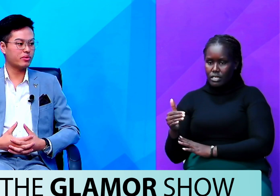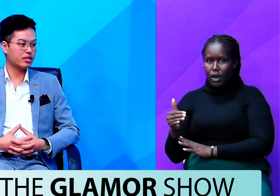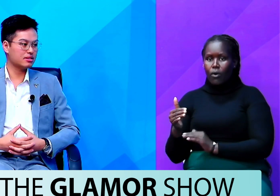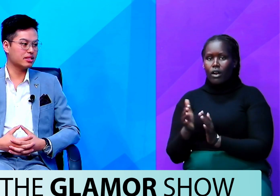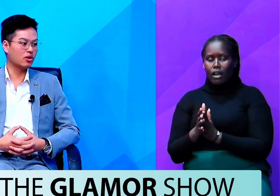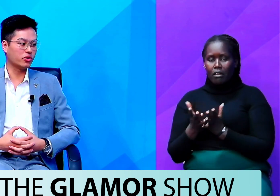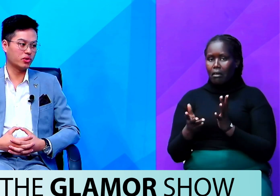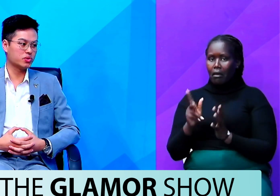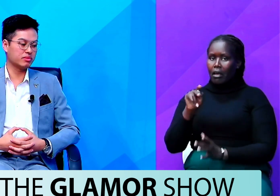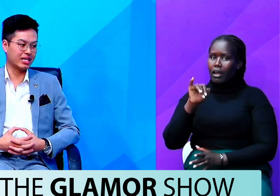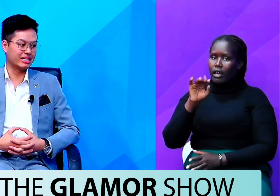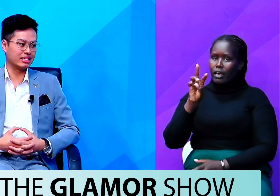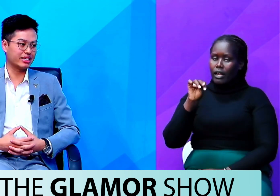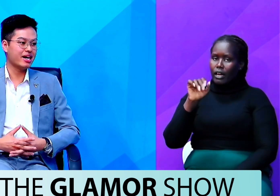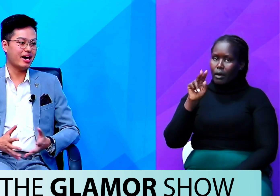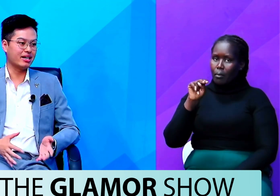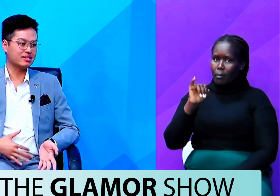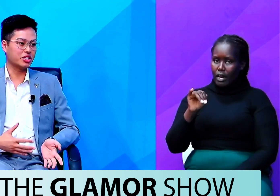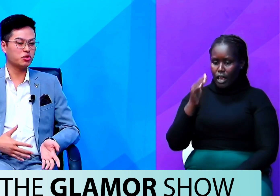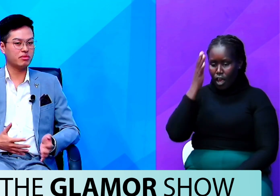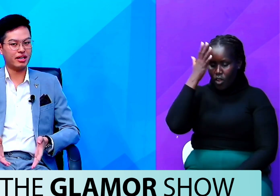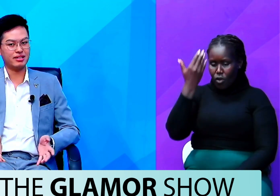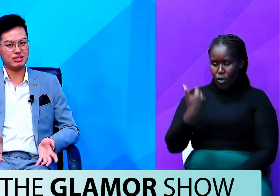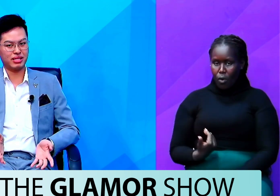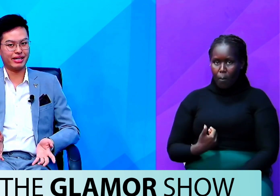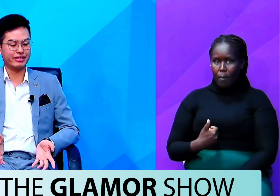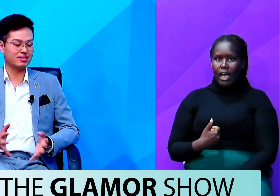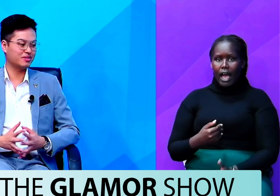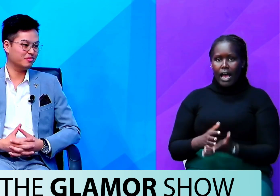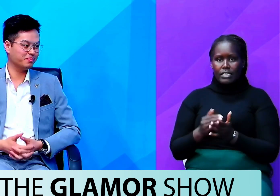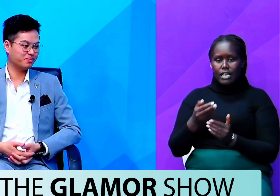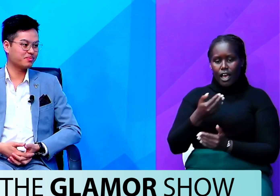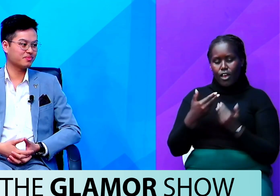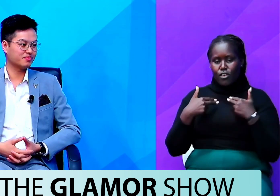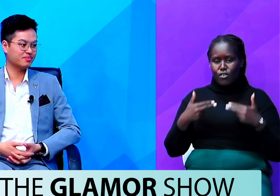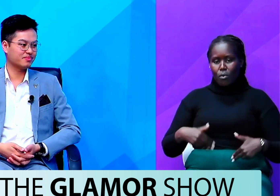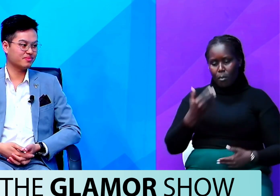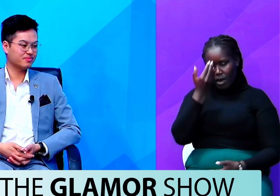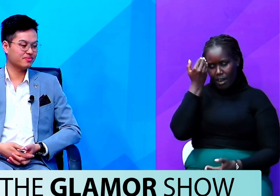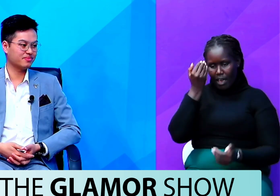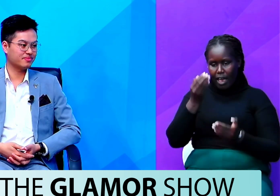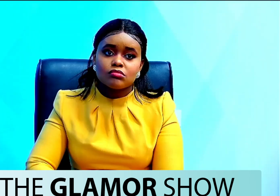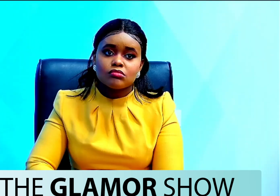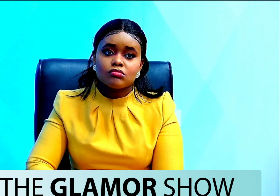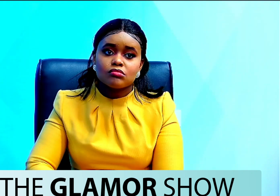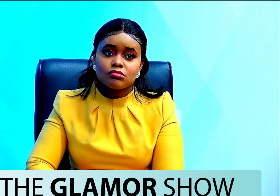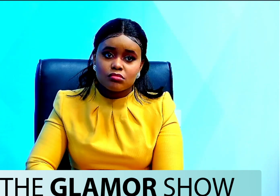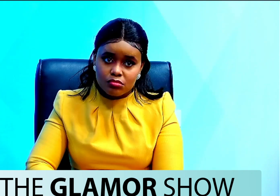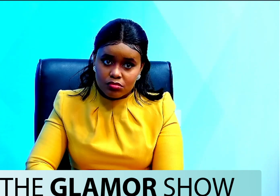Kilimani areas, they all knows me, Isaac, as the human hair supplier.